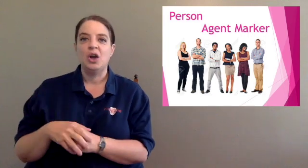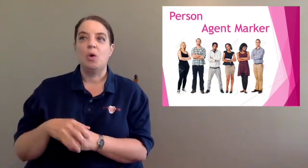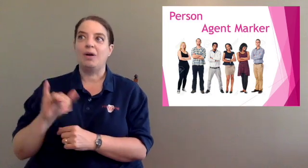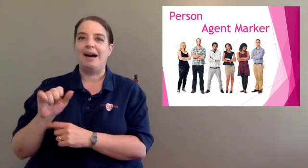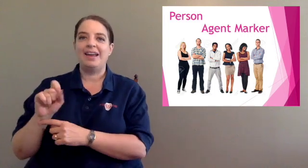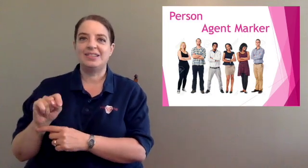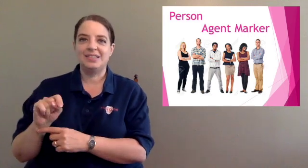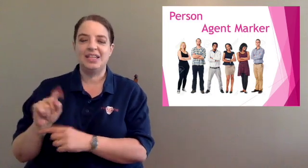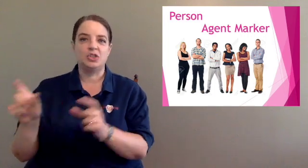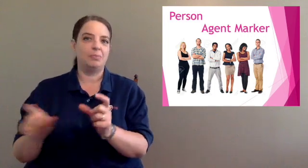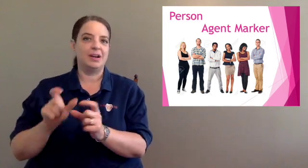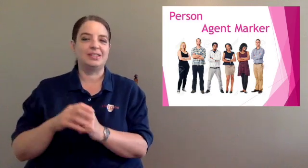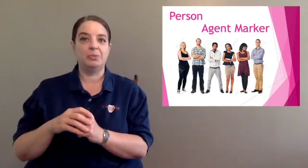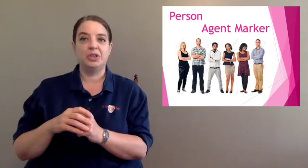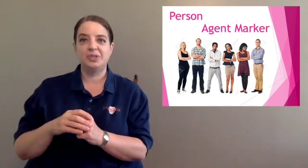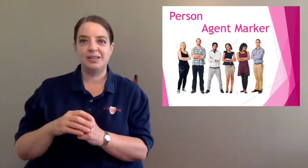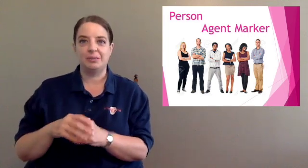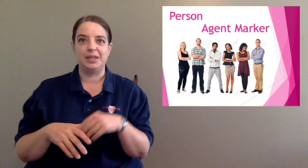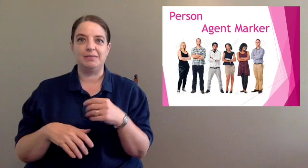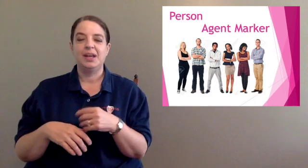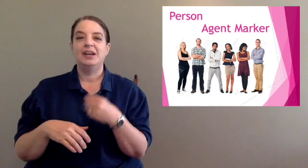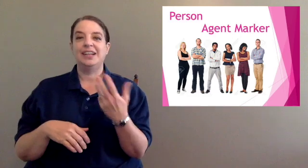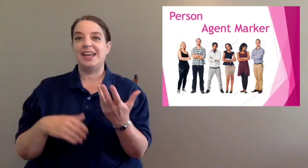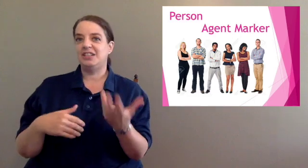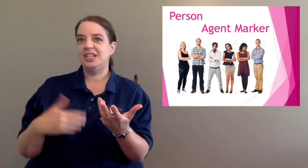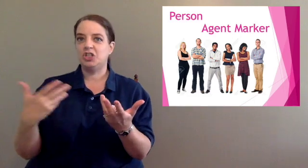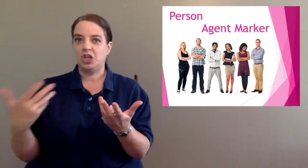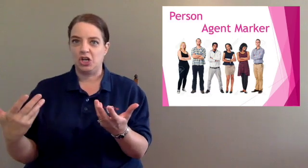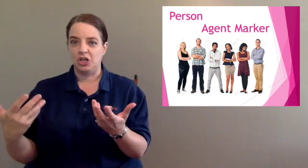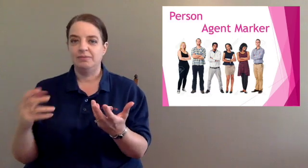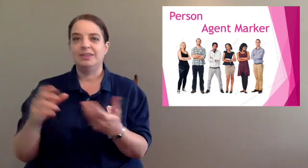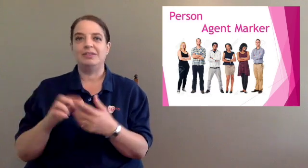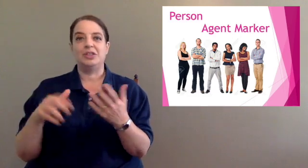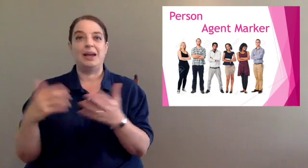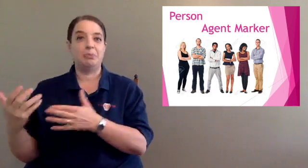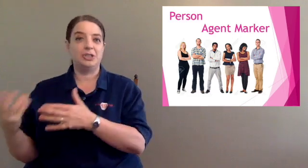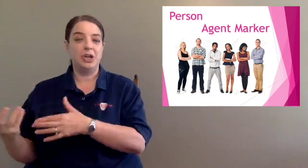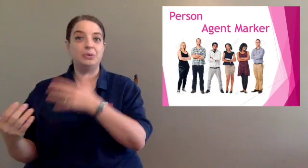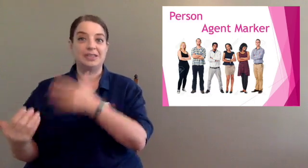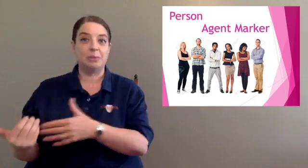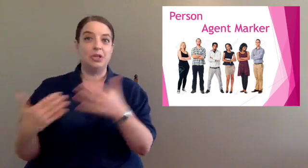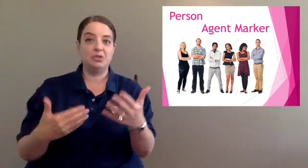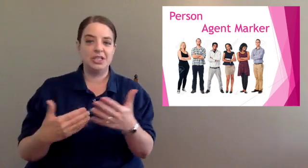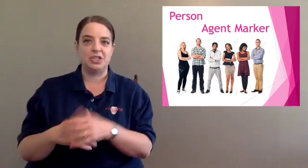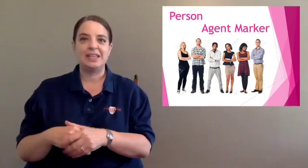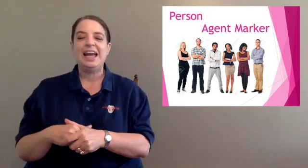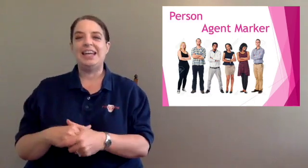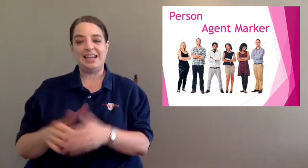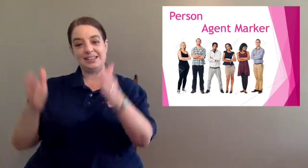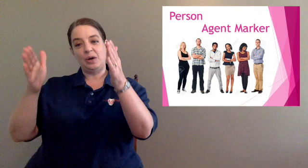or IST to mark someone who does something, like a teacher. So that denotes someone who teaches. In ASL, we